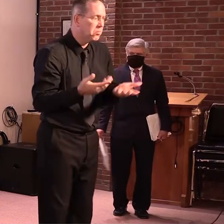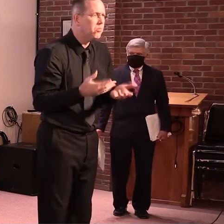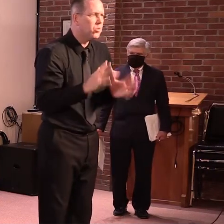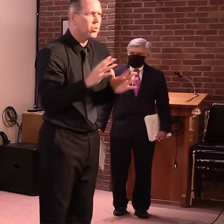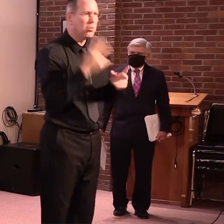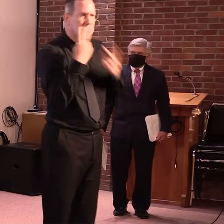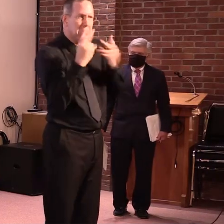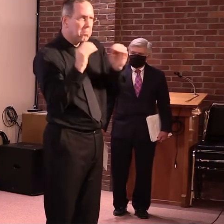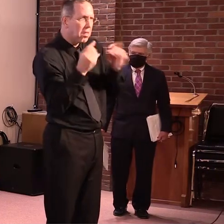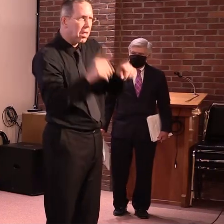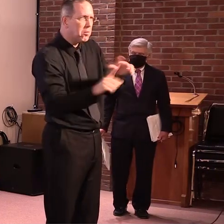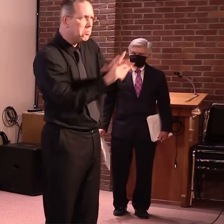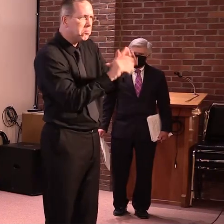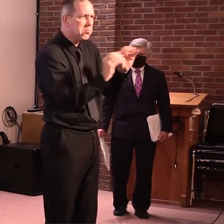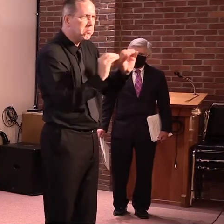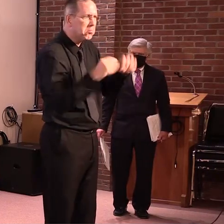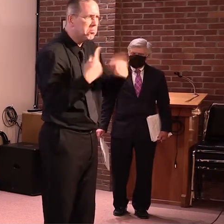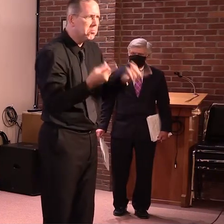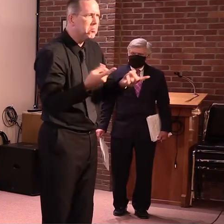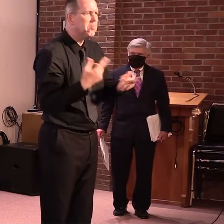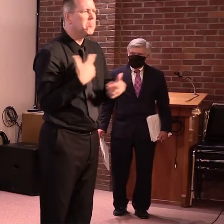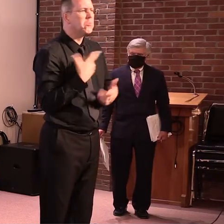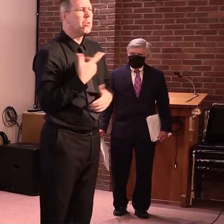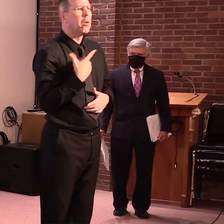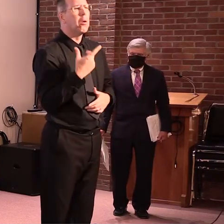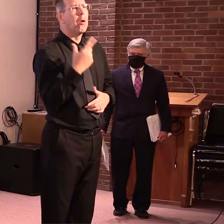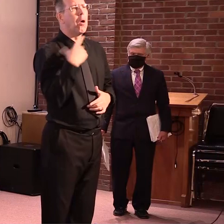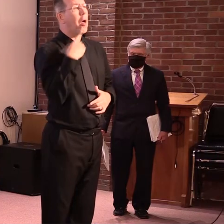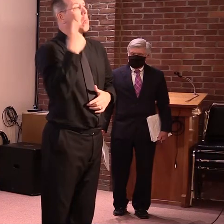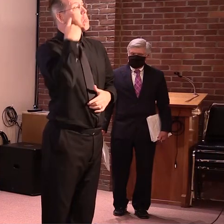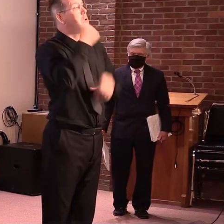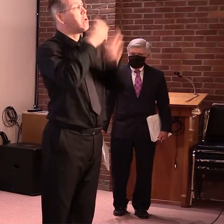but I'm assuming that everyone would be cooperative.